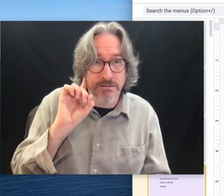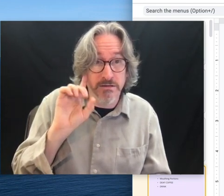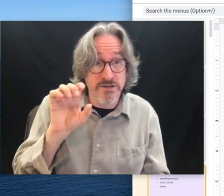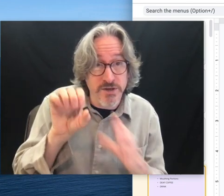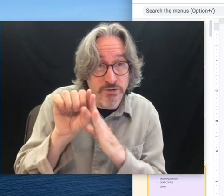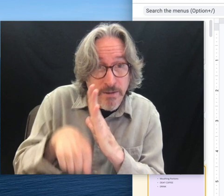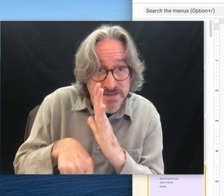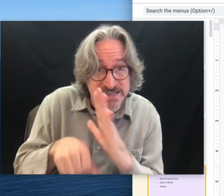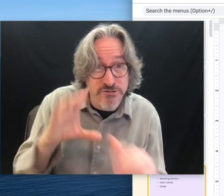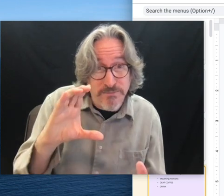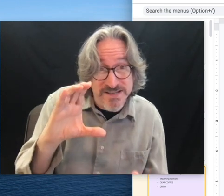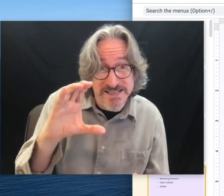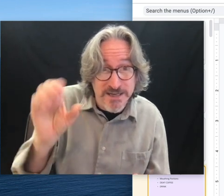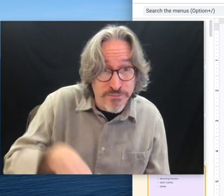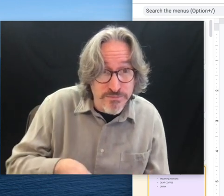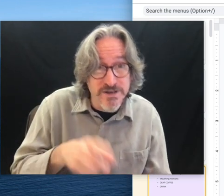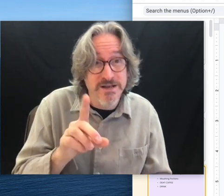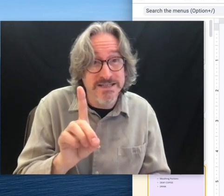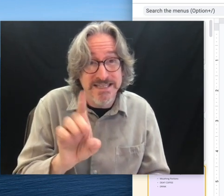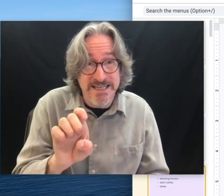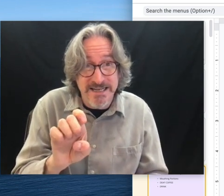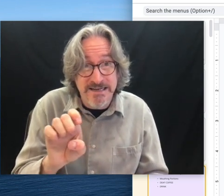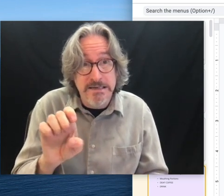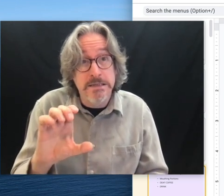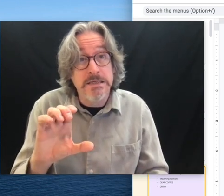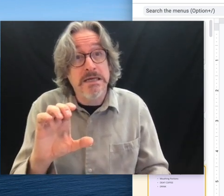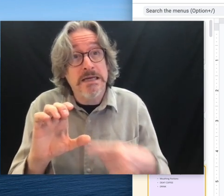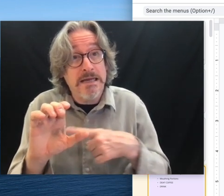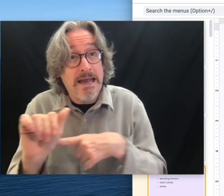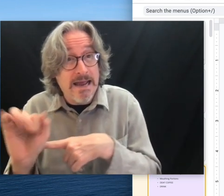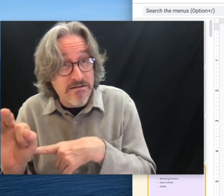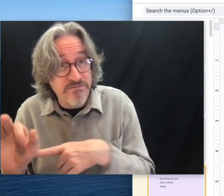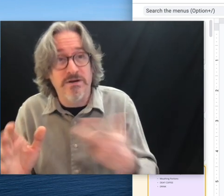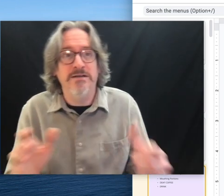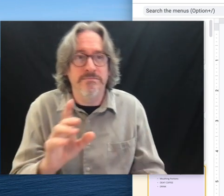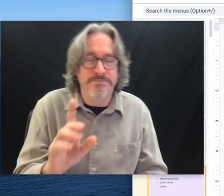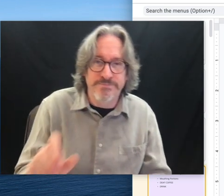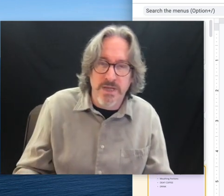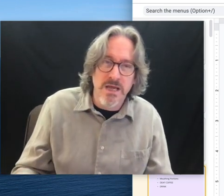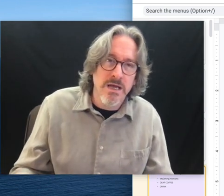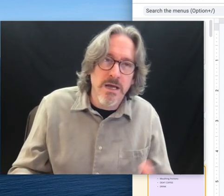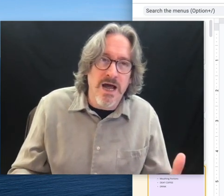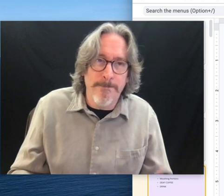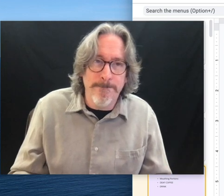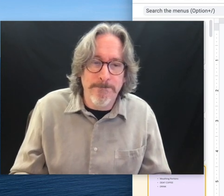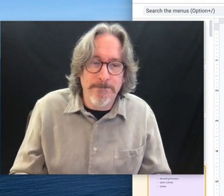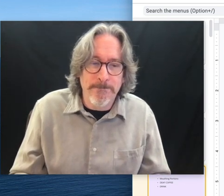coffee. So, drop the C, DEAF, right?